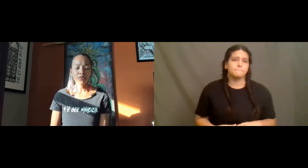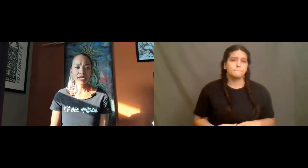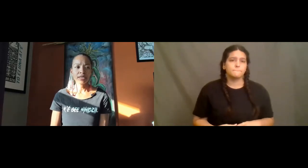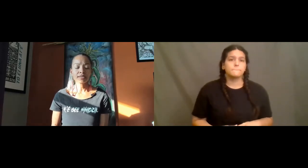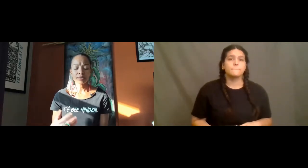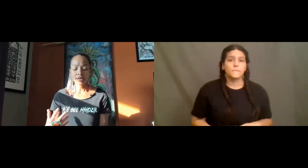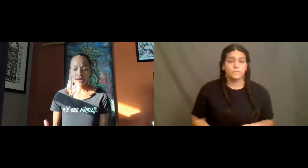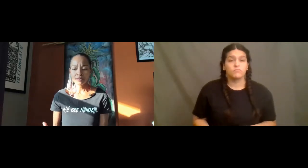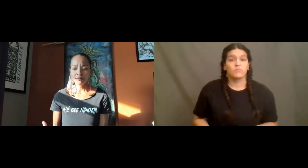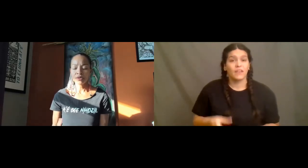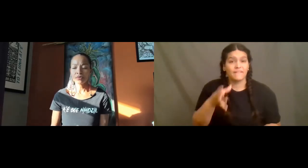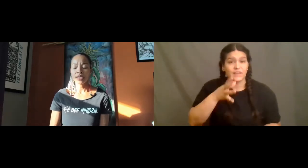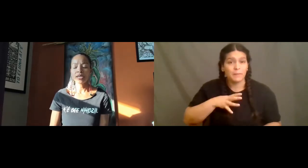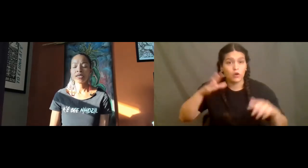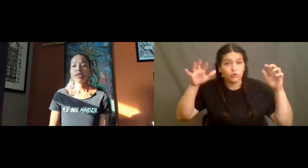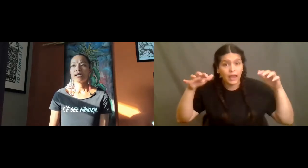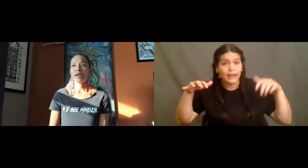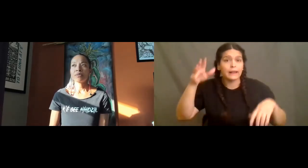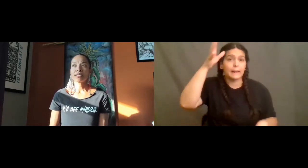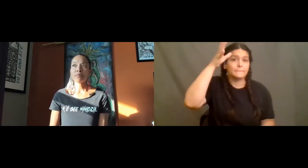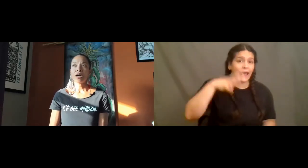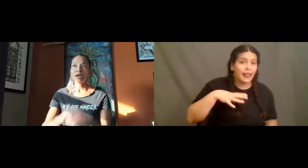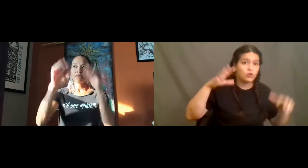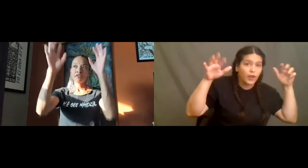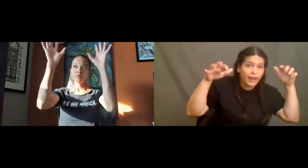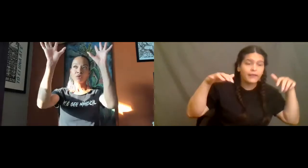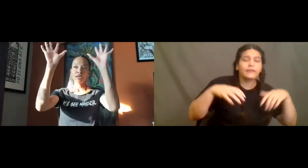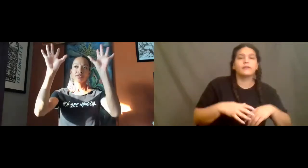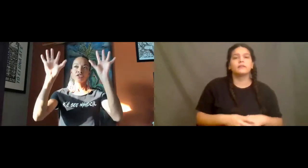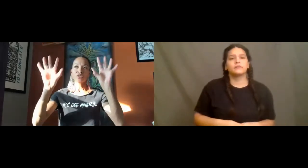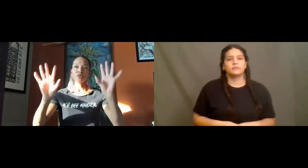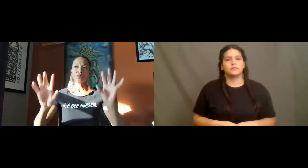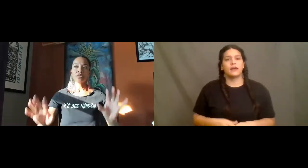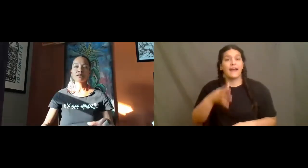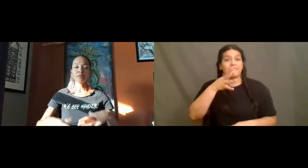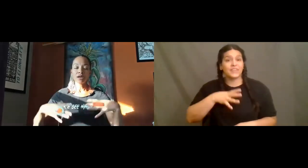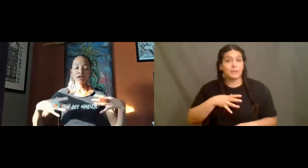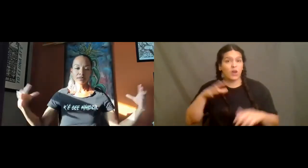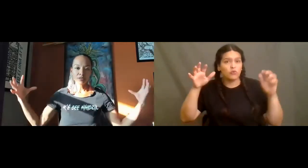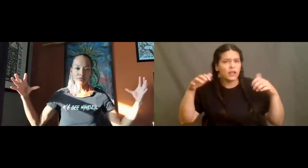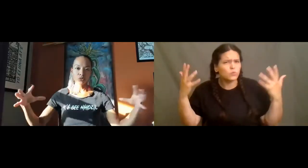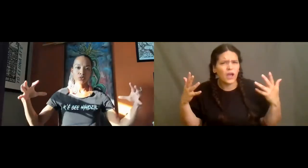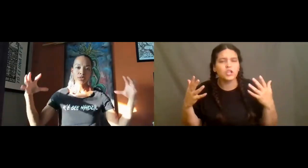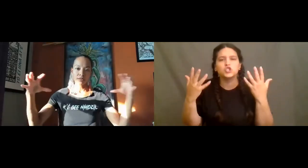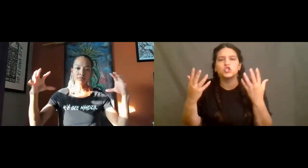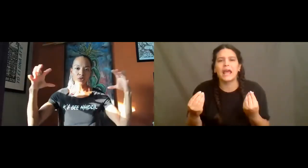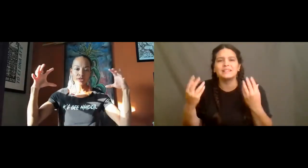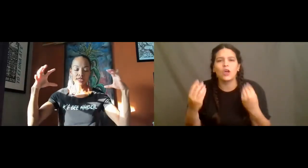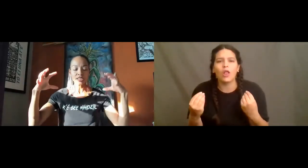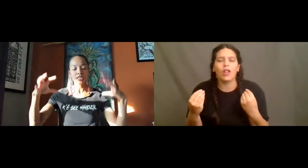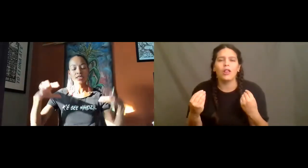female rain, male rain. Female rain is the gentle rain. Is the like the